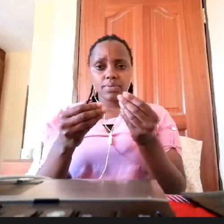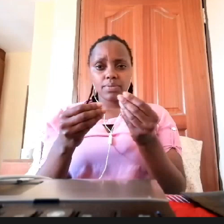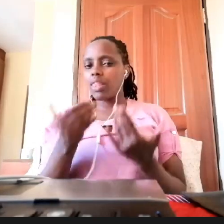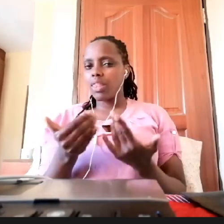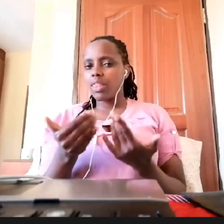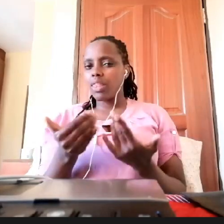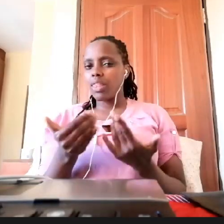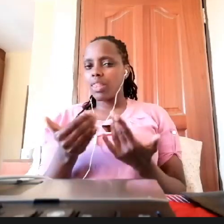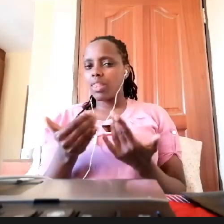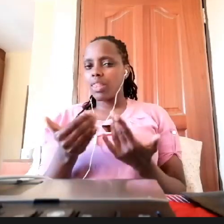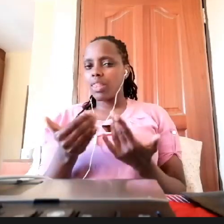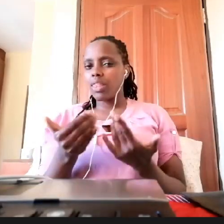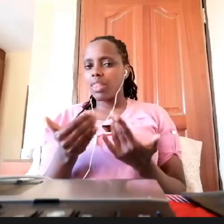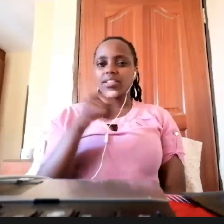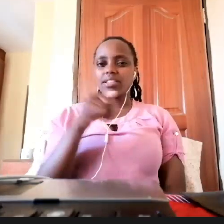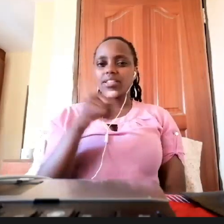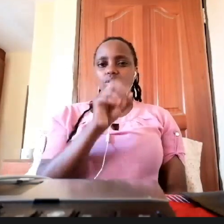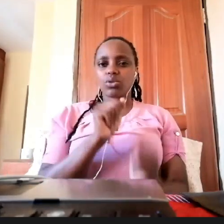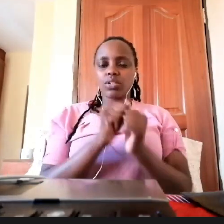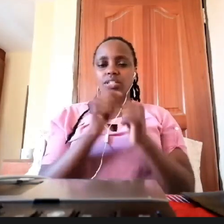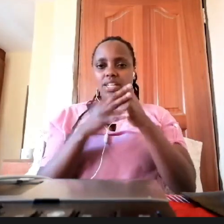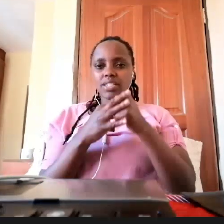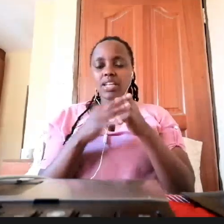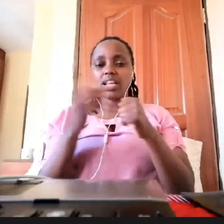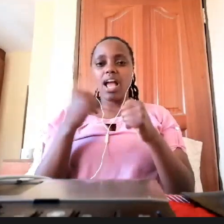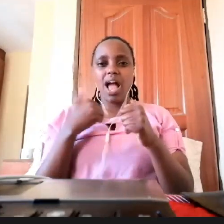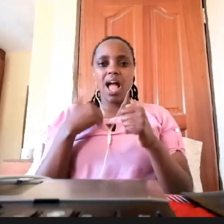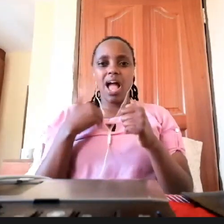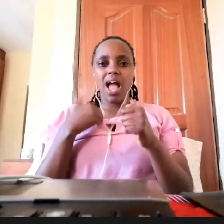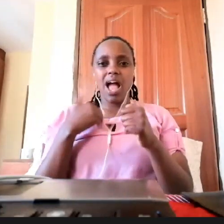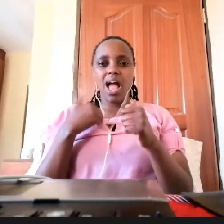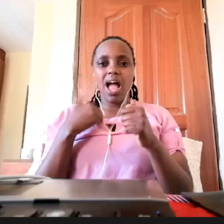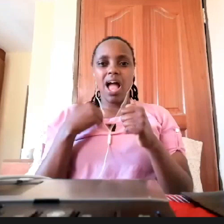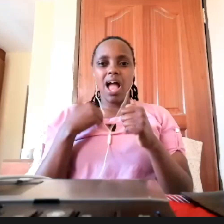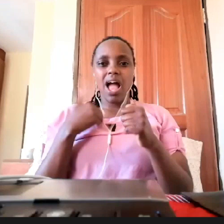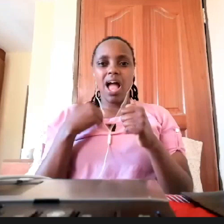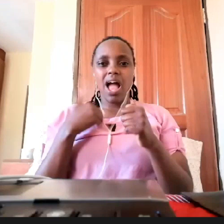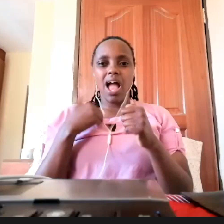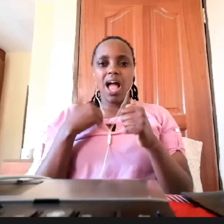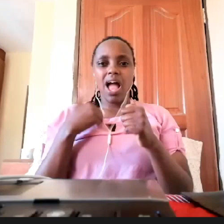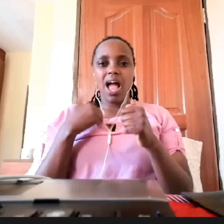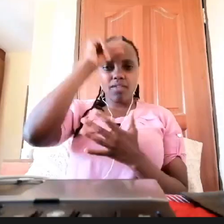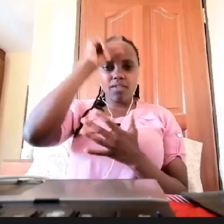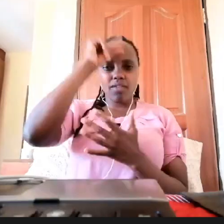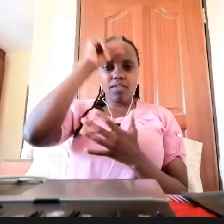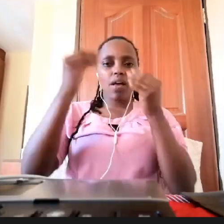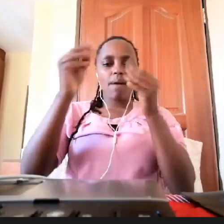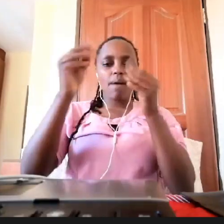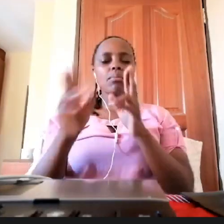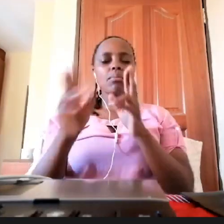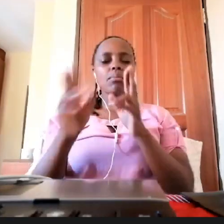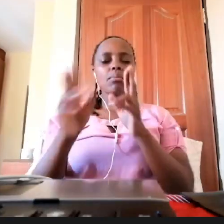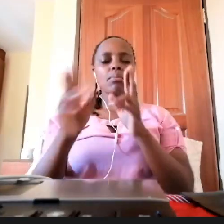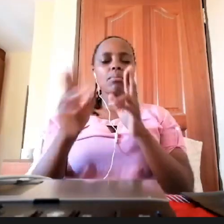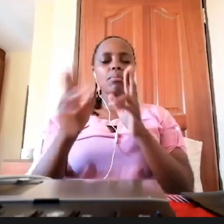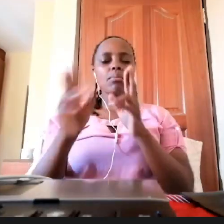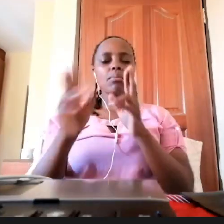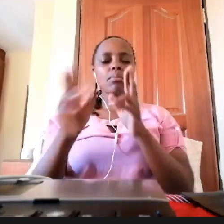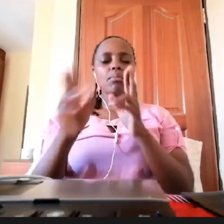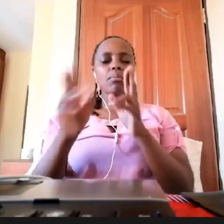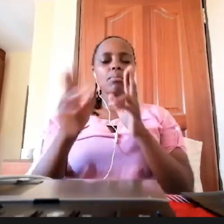course, by January 2018, there were still no talks by the government to submit the report. So we started asking